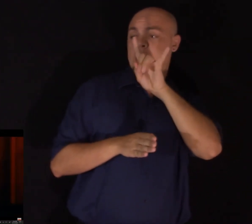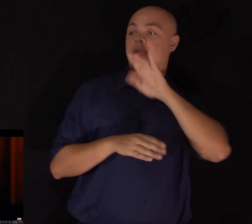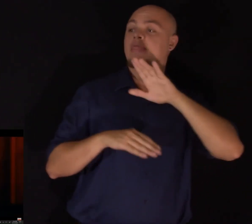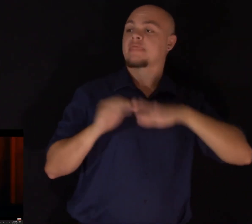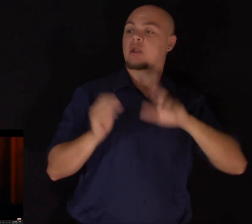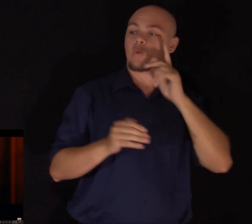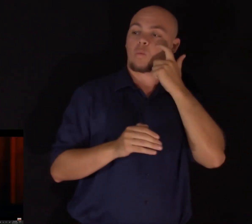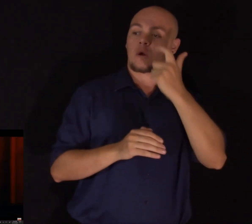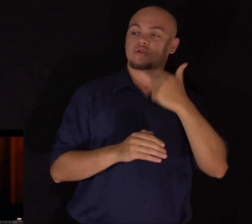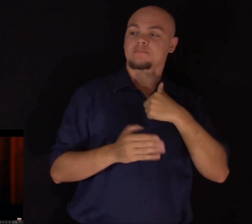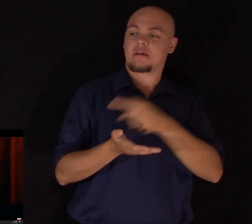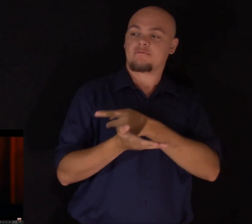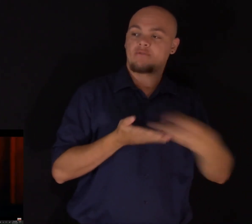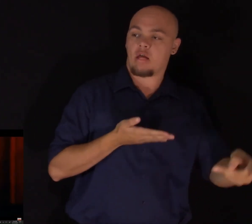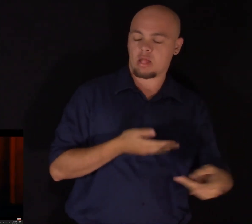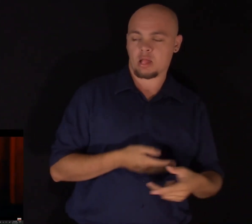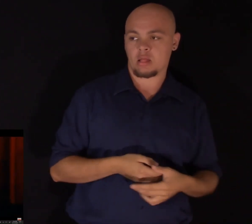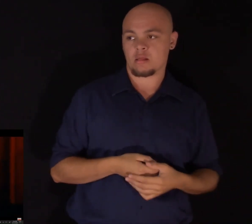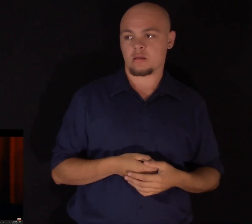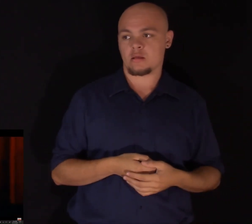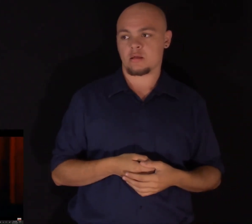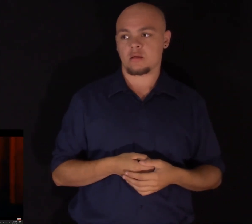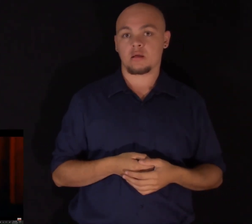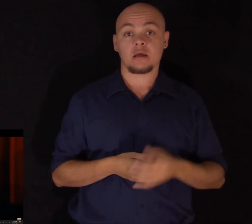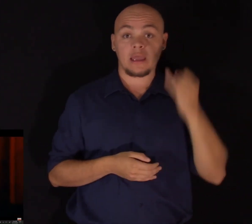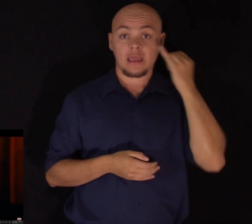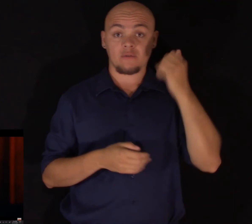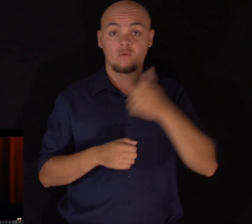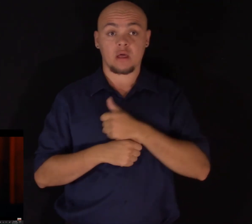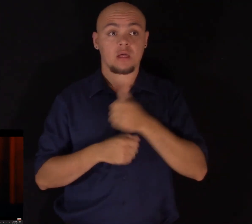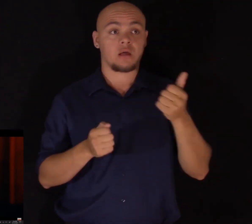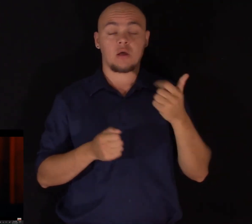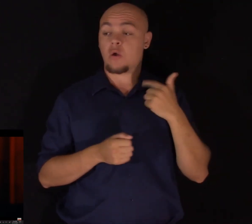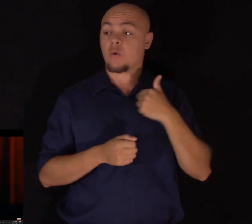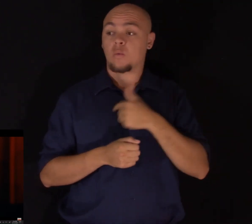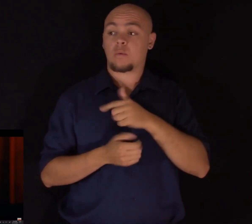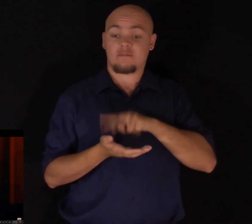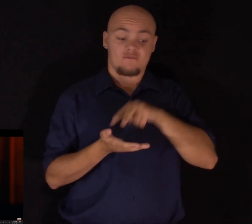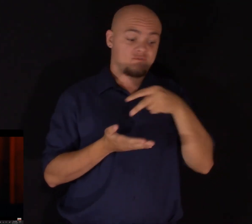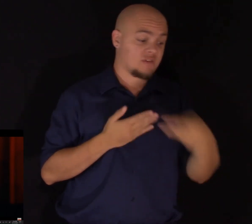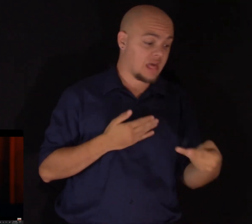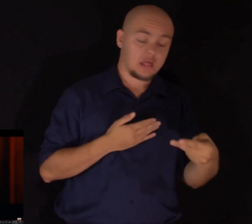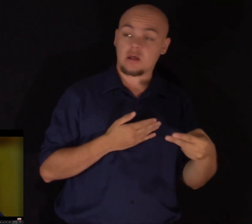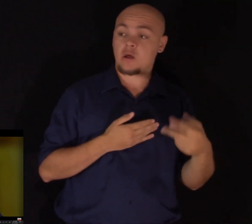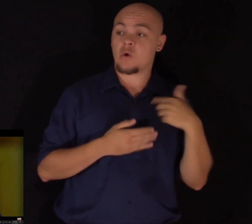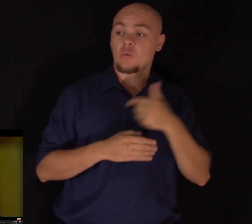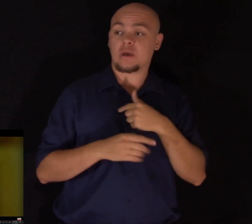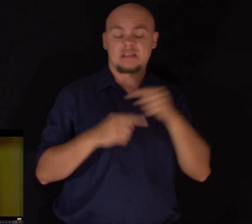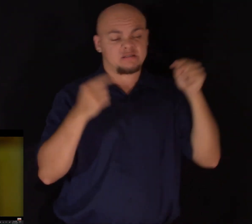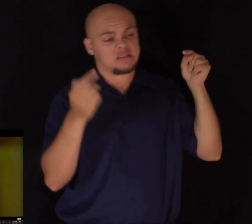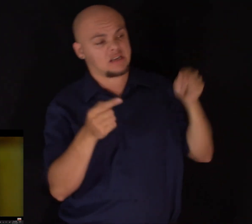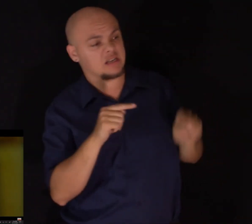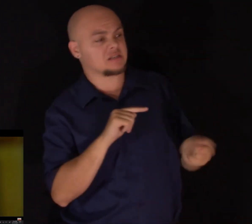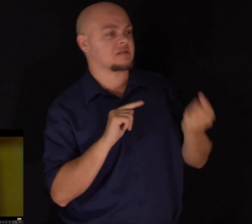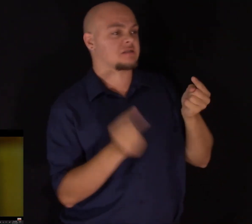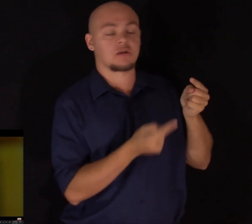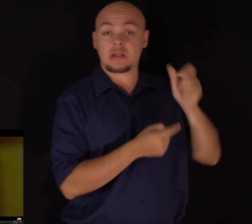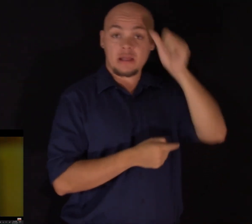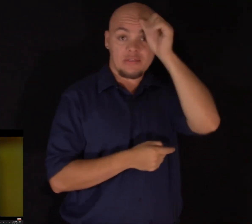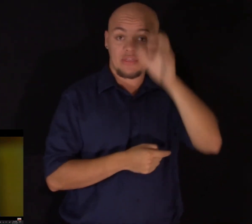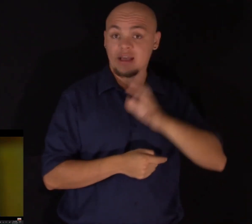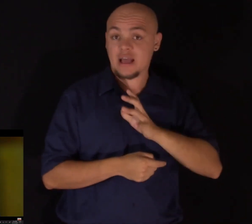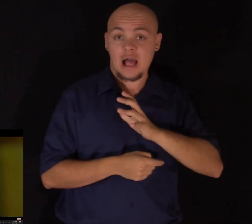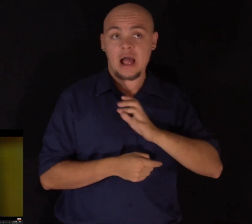When we reach out and be vulnerable, we get the shit beat out of us. And don't tell me it's from the guys and the coaches